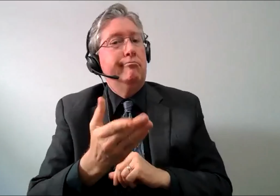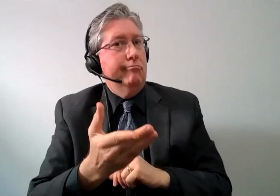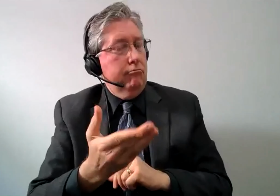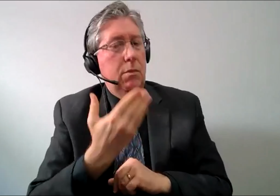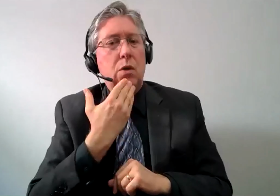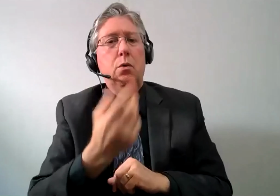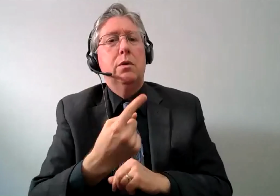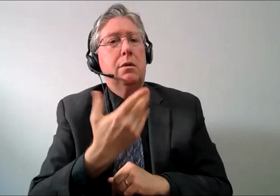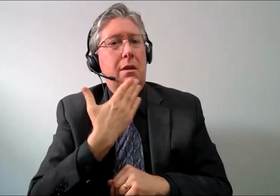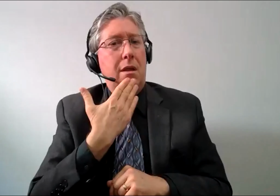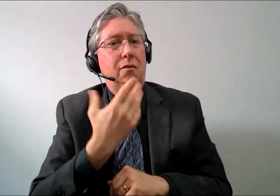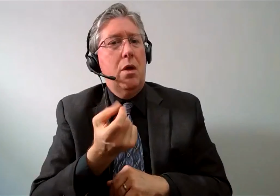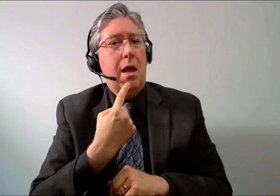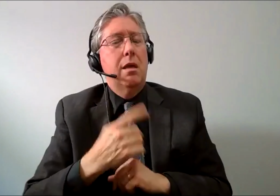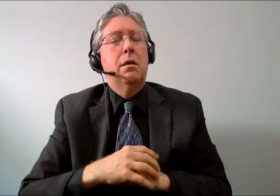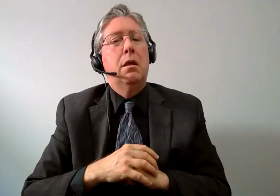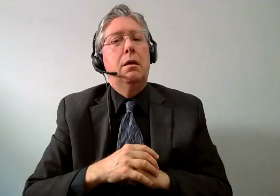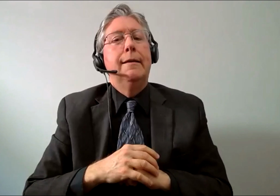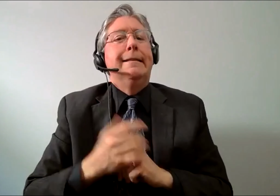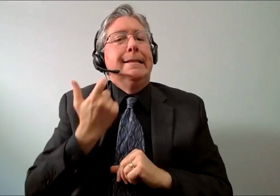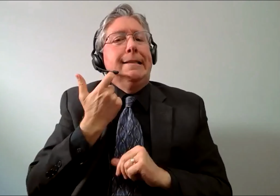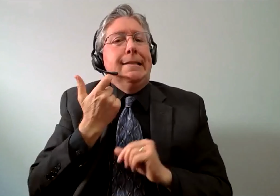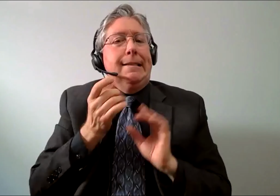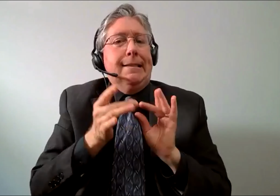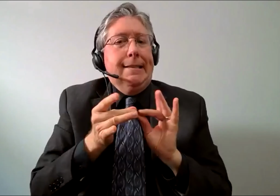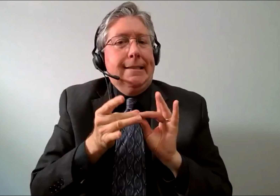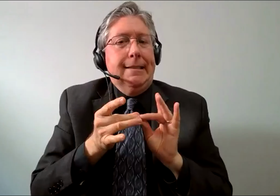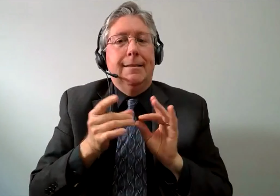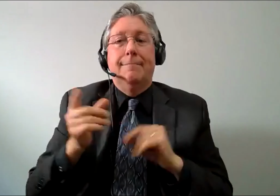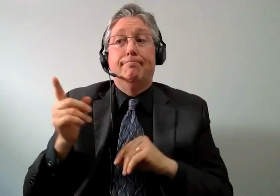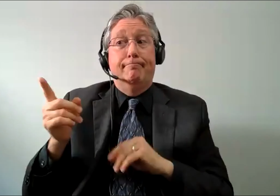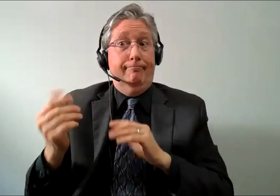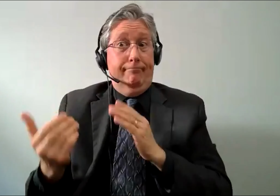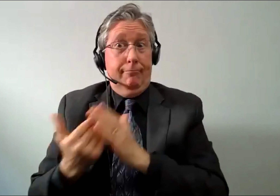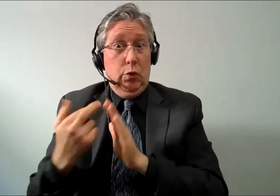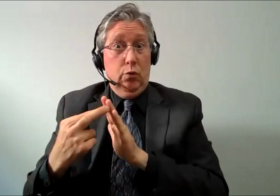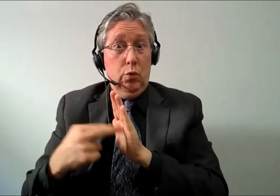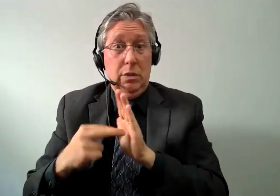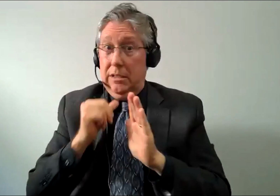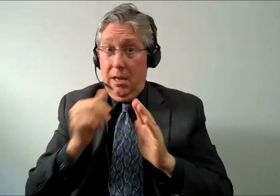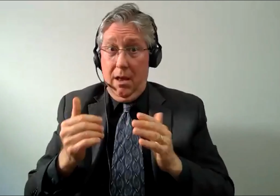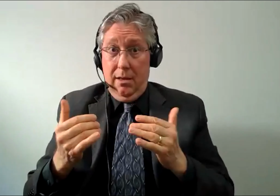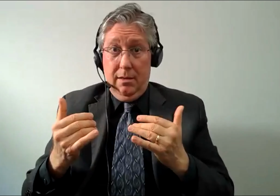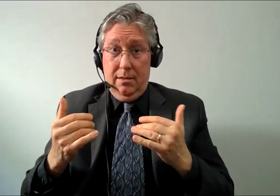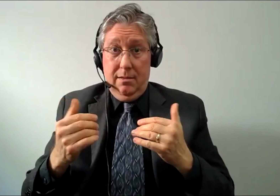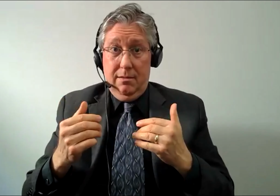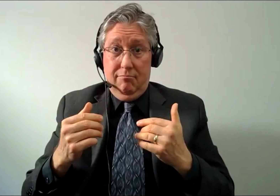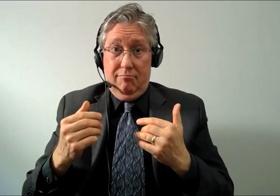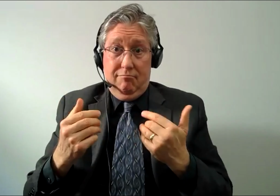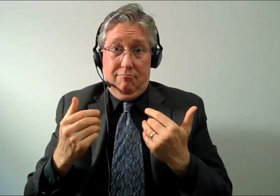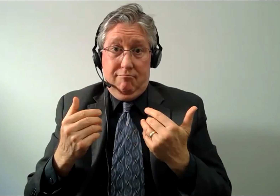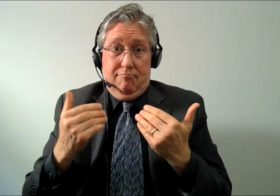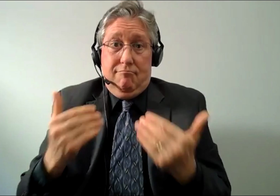So as I mentioned, until we have these rules effective, the BHA does not have authority